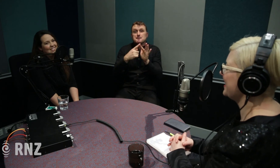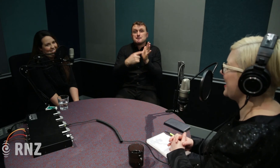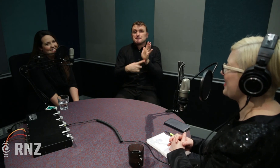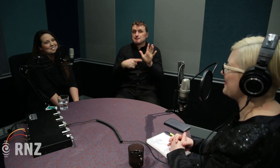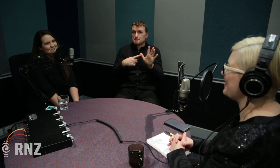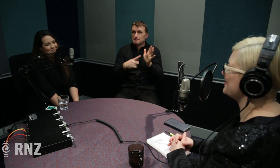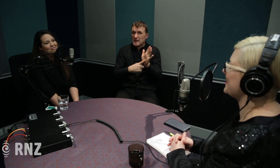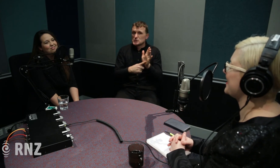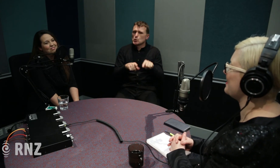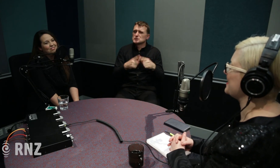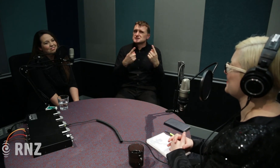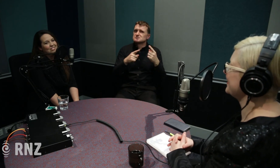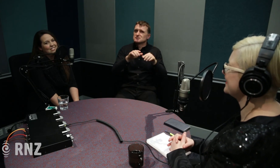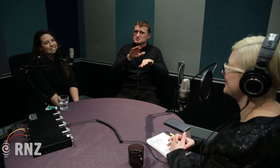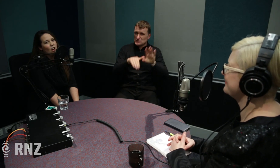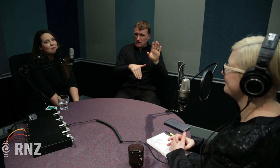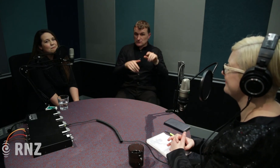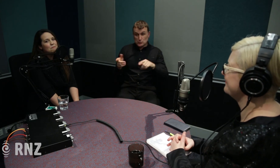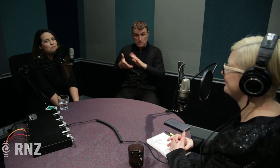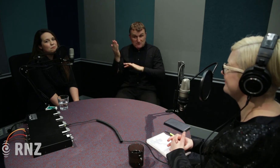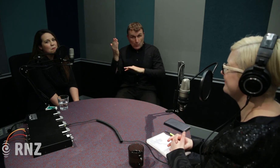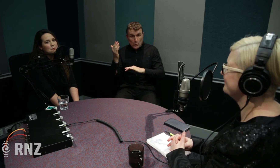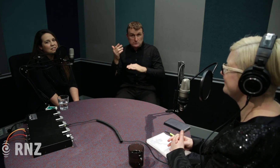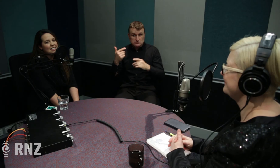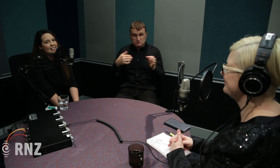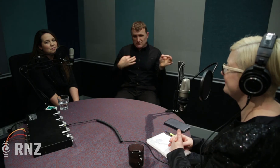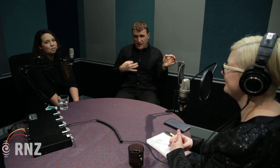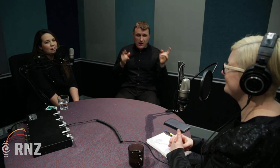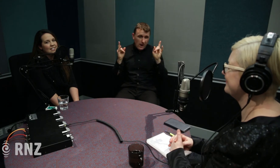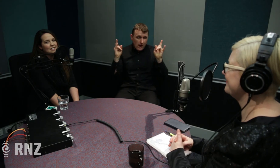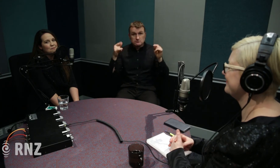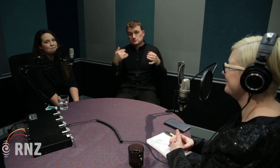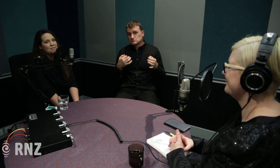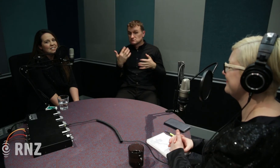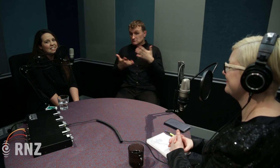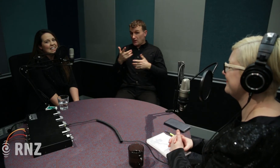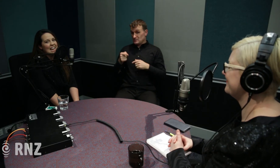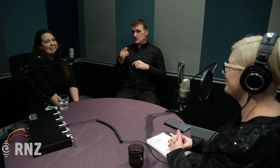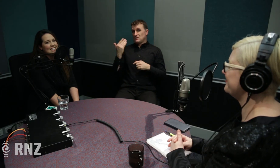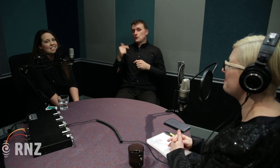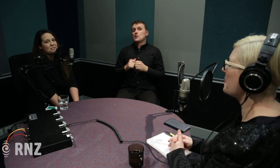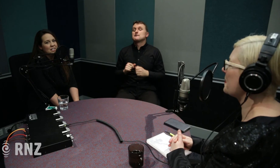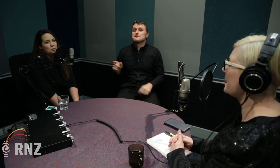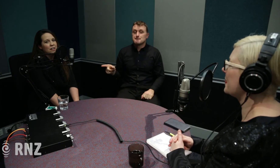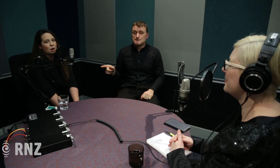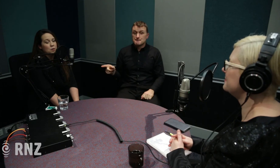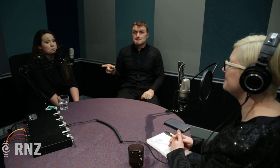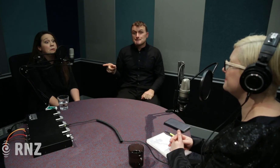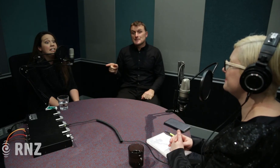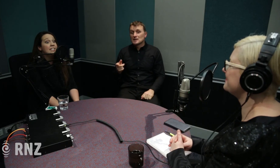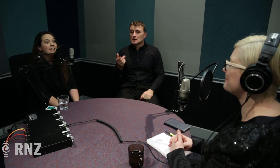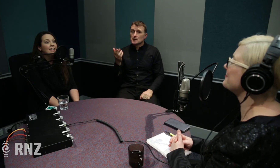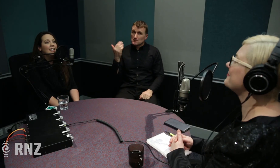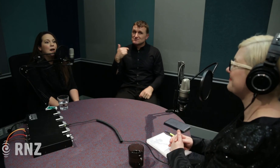it? Have you signed at any metal gigs? I probably have signed them at an event where I